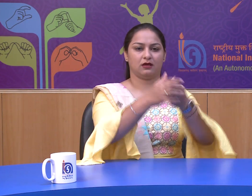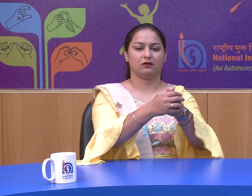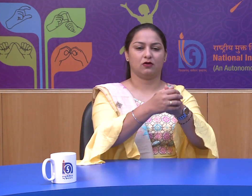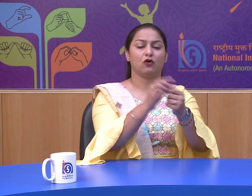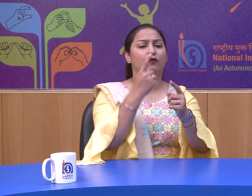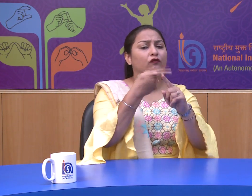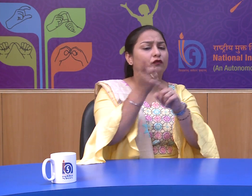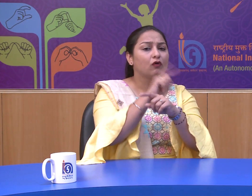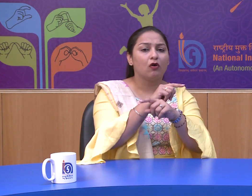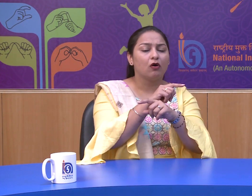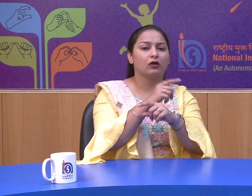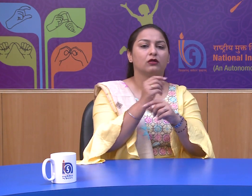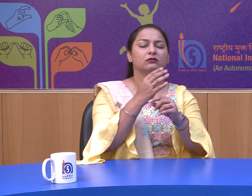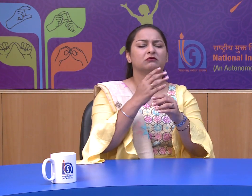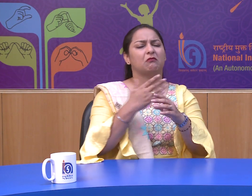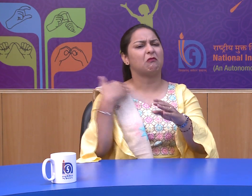for quite a long time.